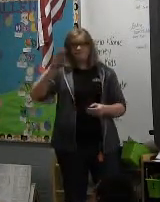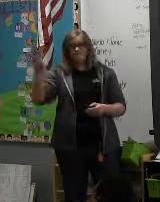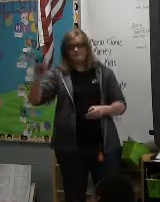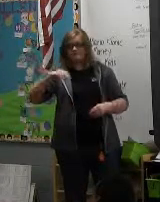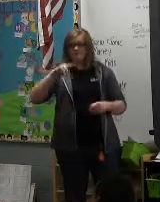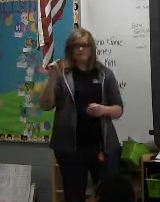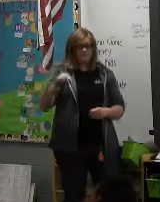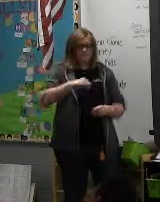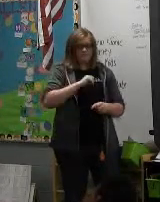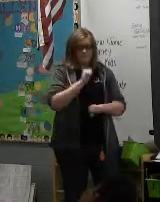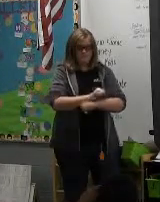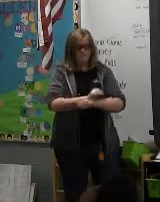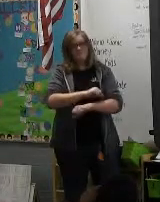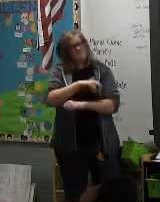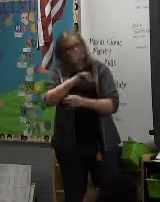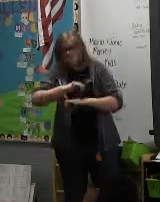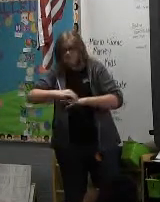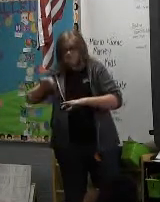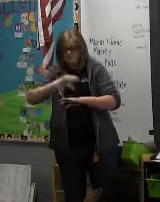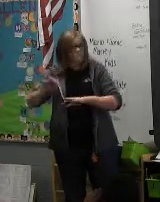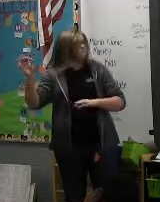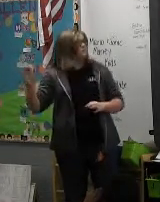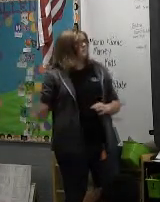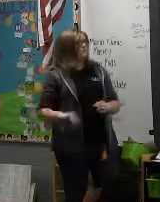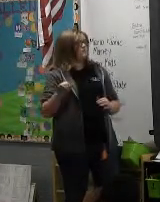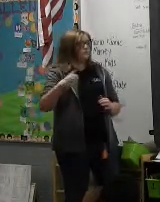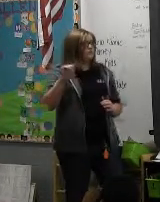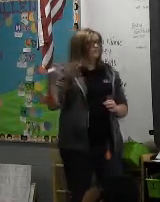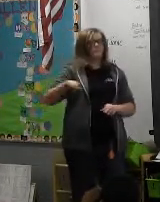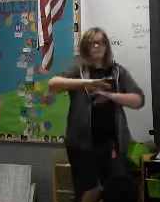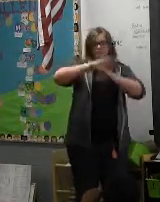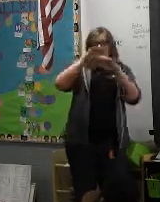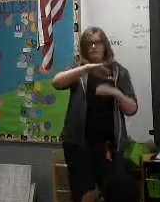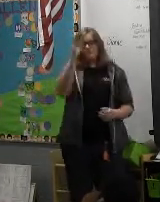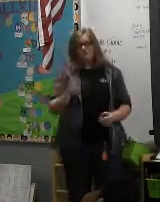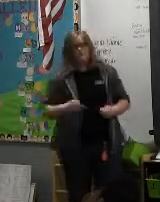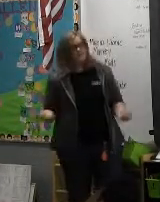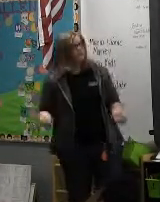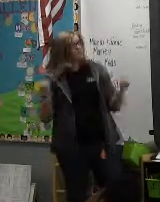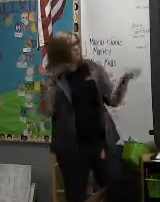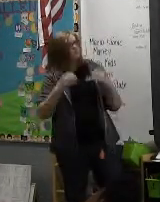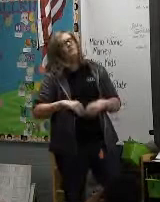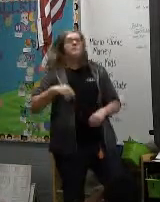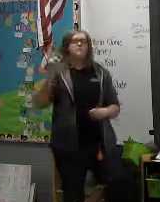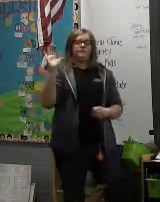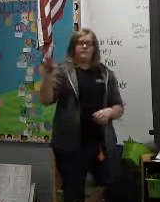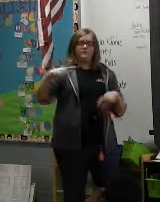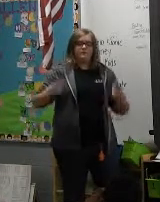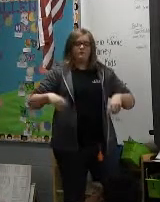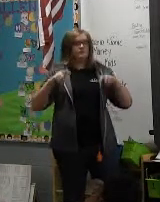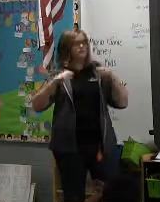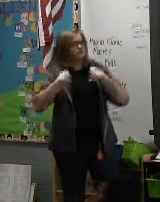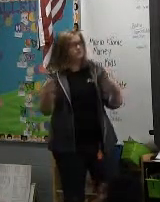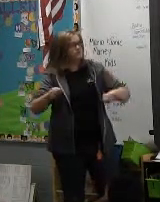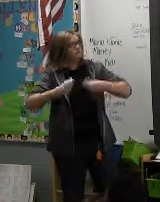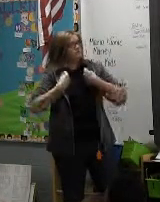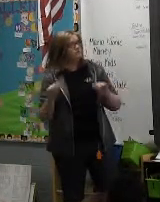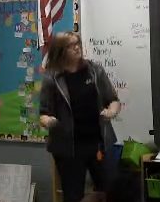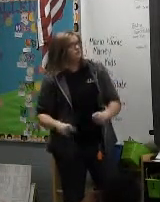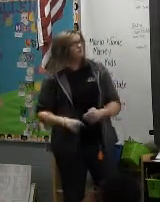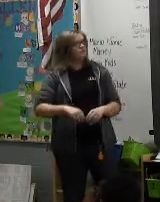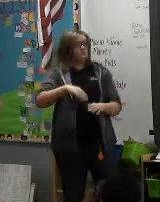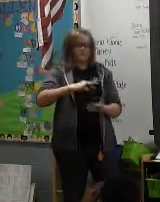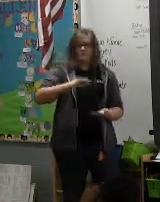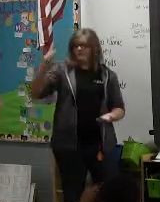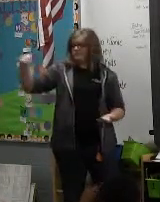But Jay never gave up. He kept trying and eventually found a job at the